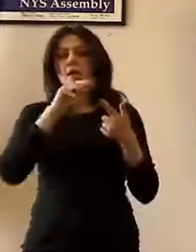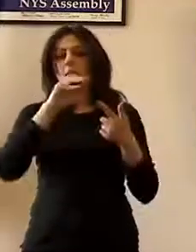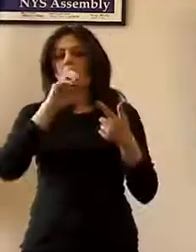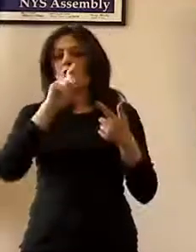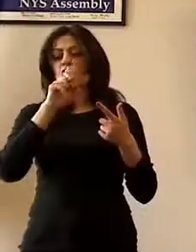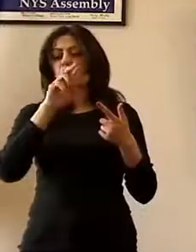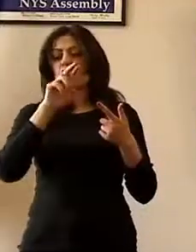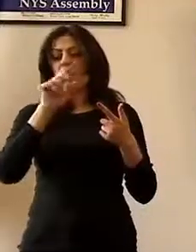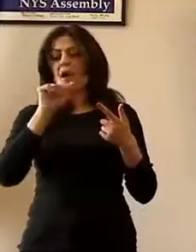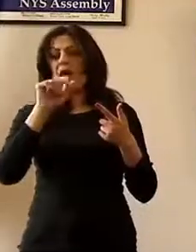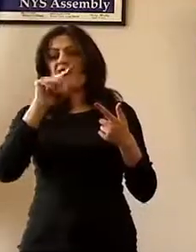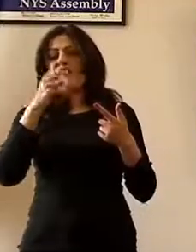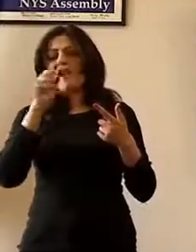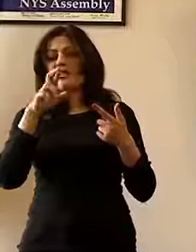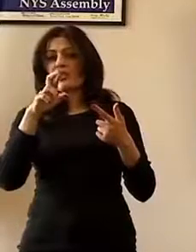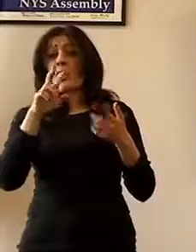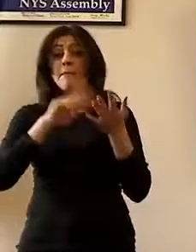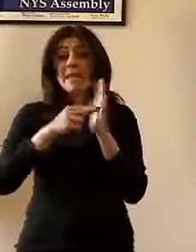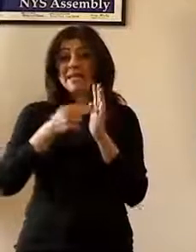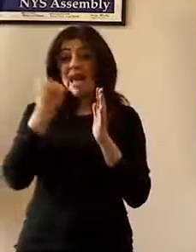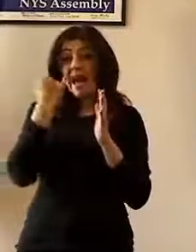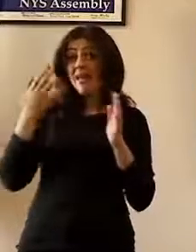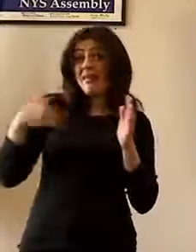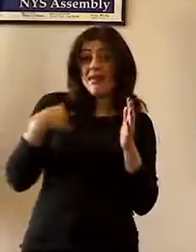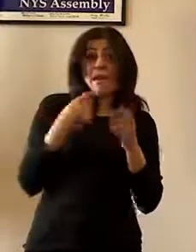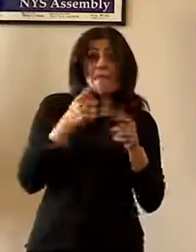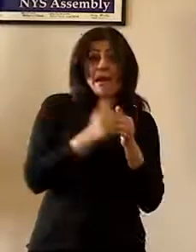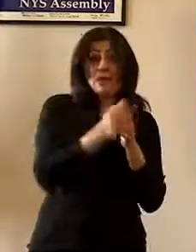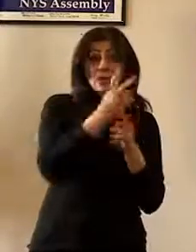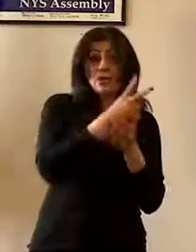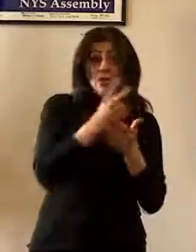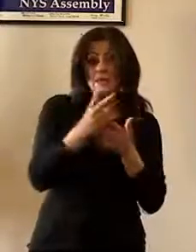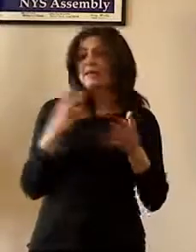Moderna vaccine, yes, they do have to quarantine. Okay.